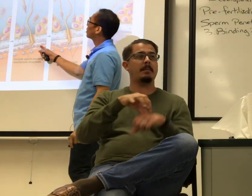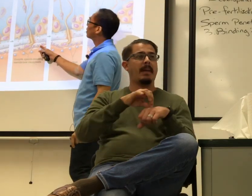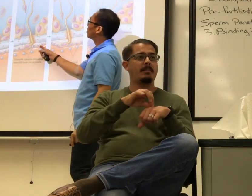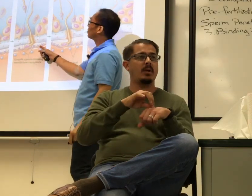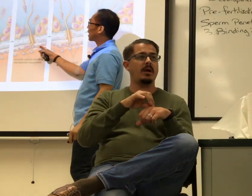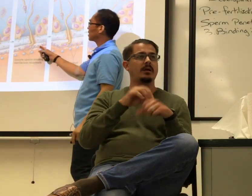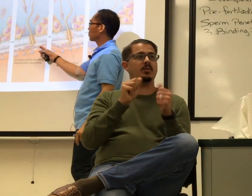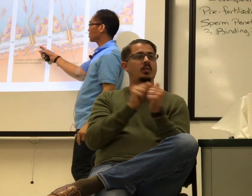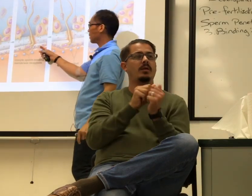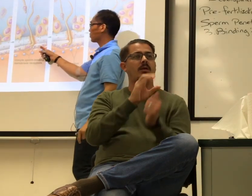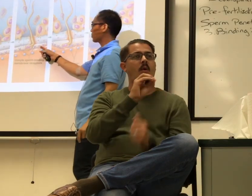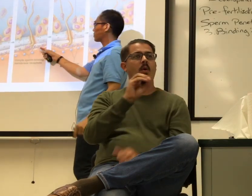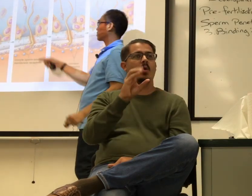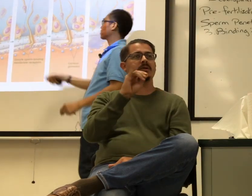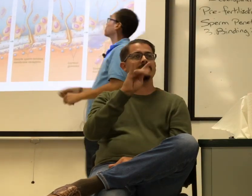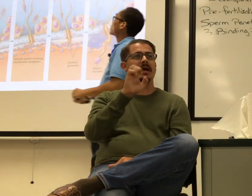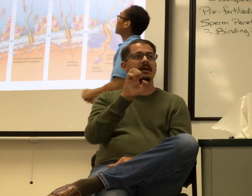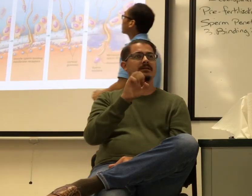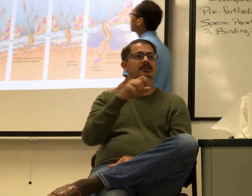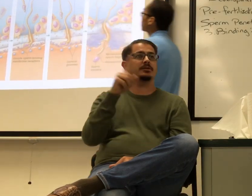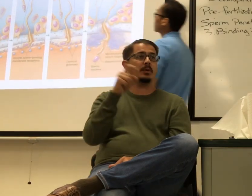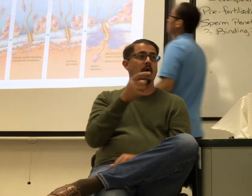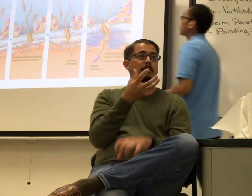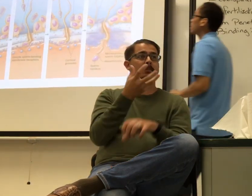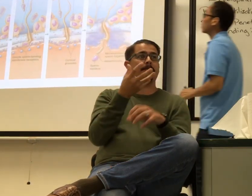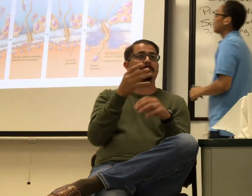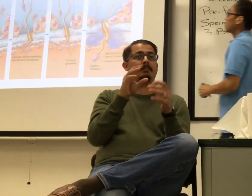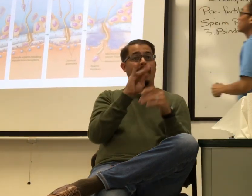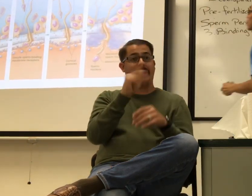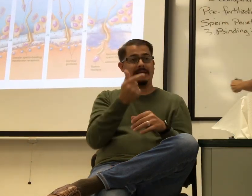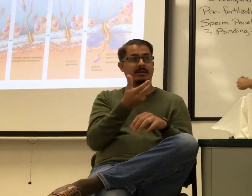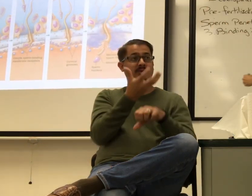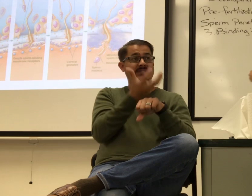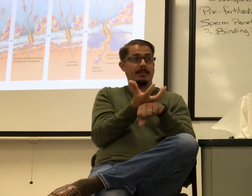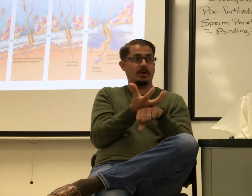sperm binding receptors.